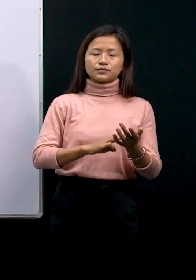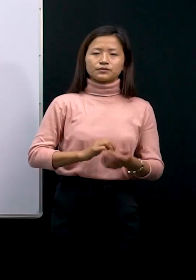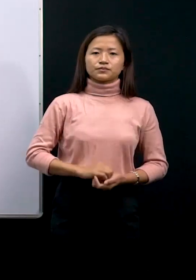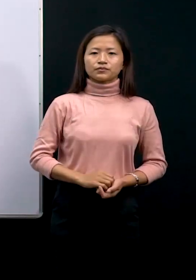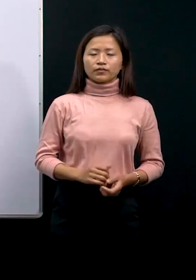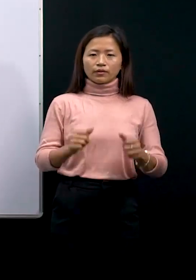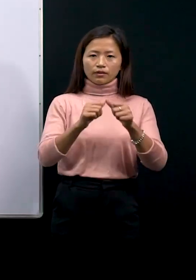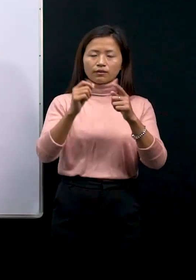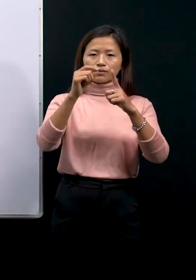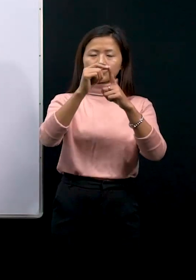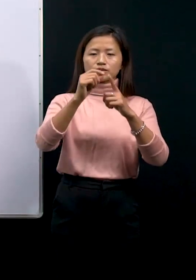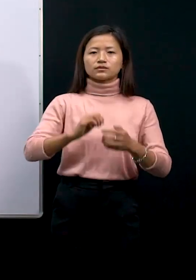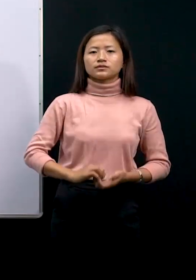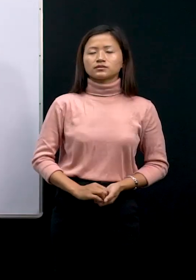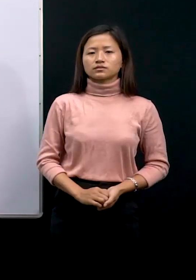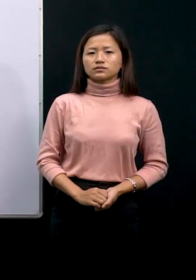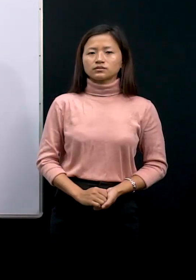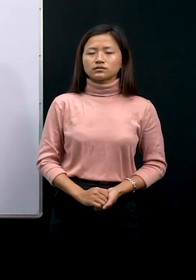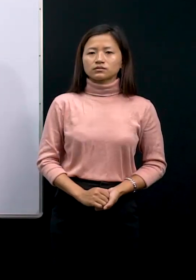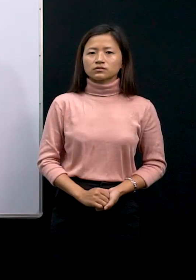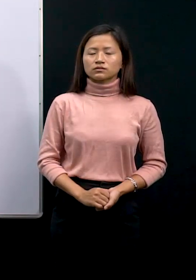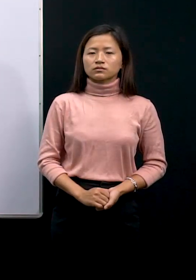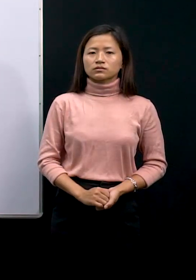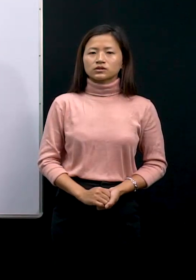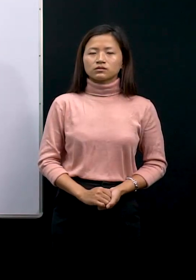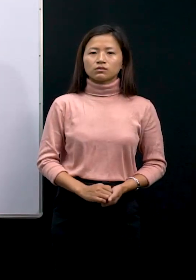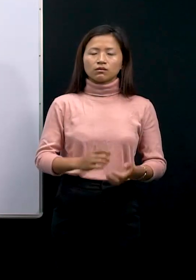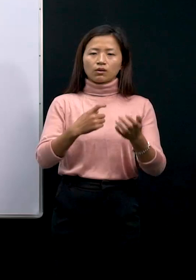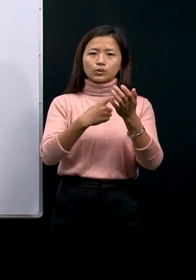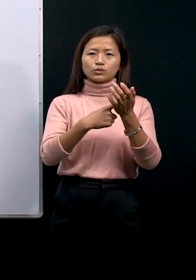AP. Remove the square. As I said, you have to put which one? Root.